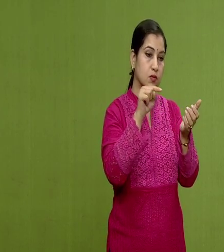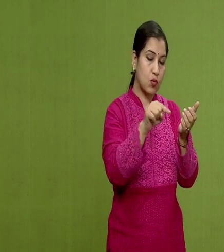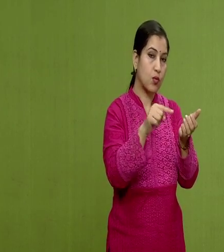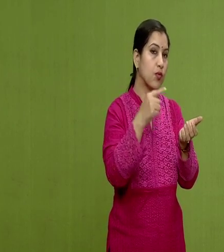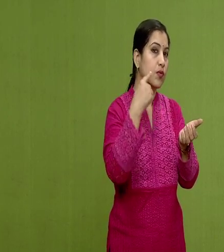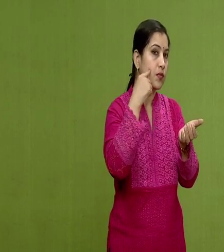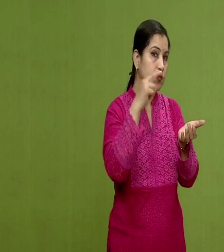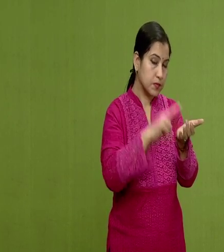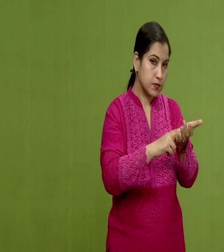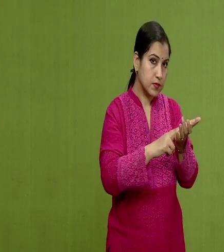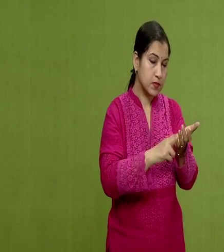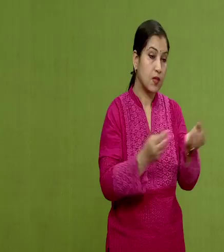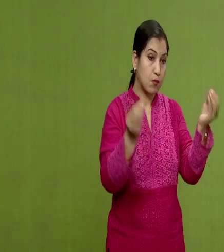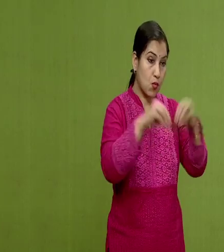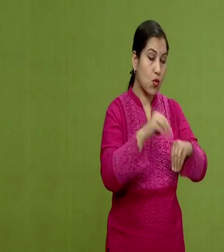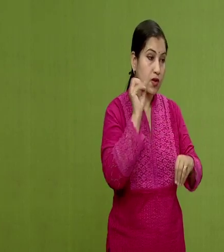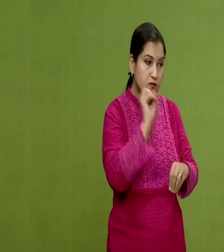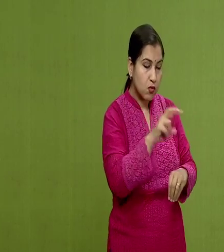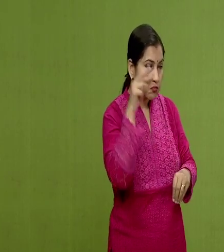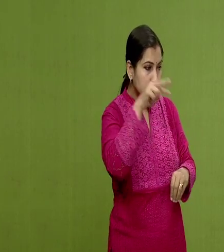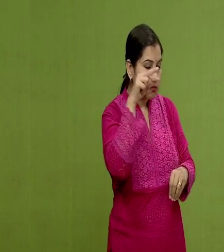www.nios.ac.in for more information.